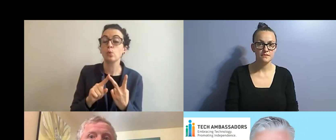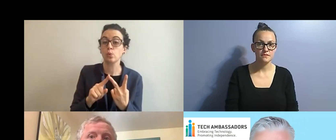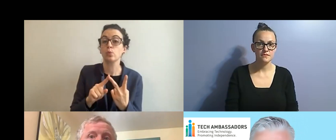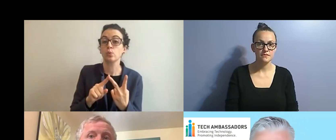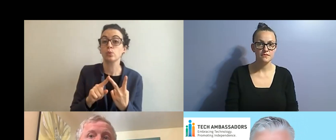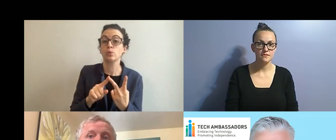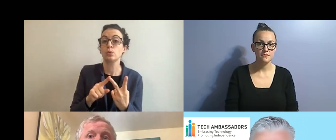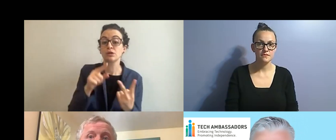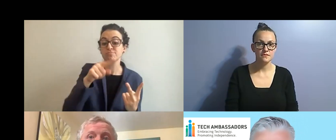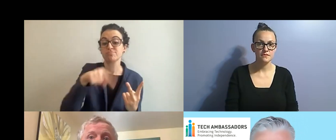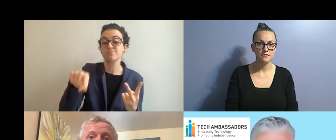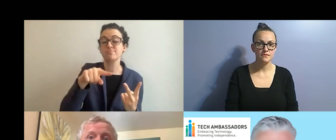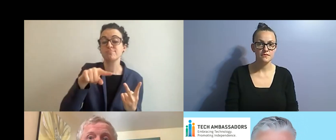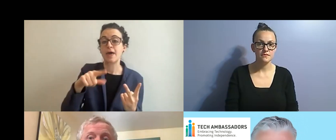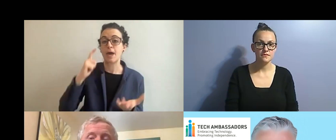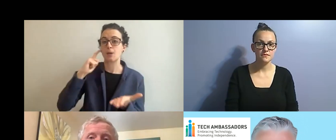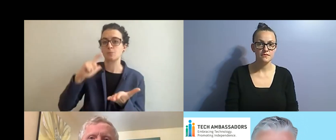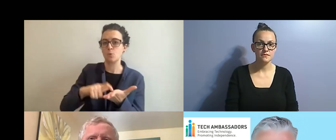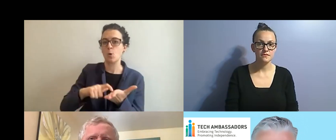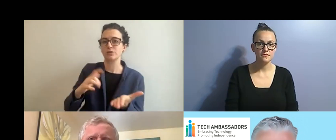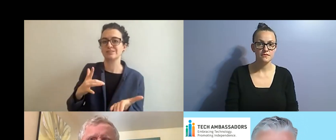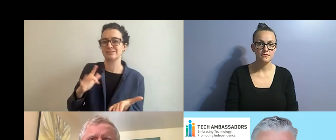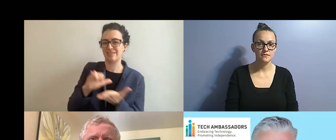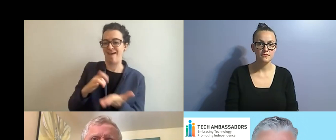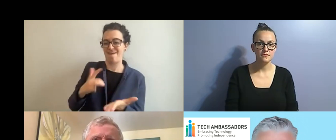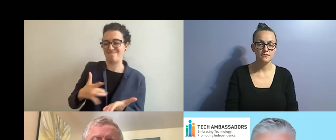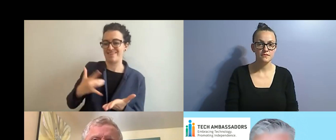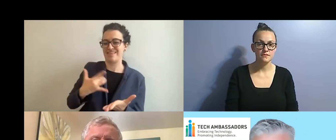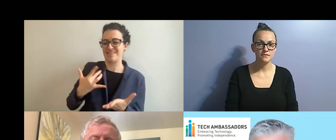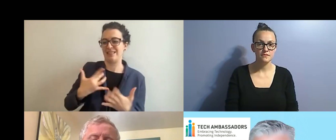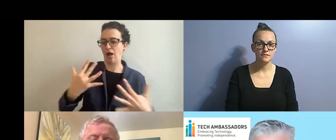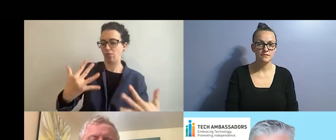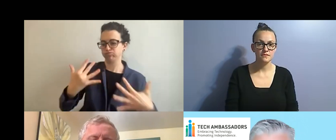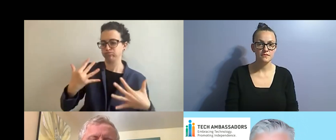the traffic wind, because